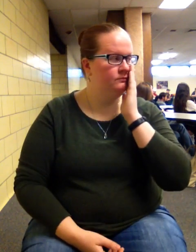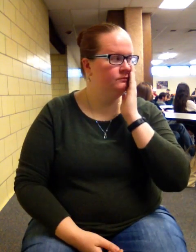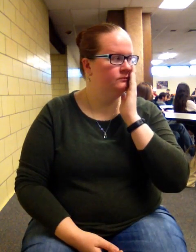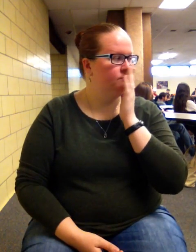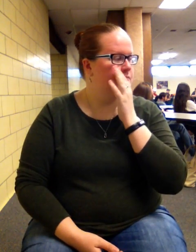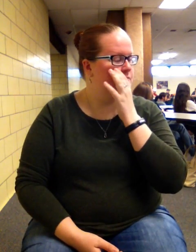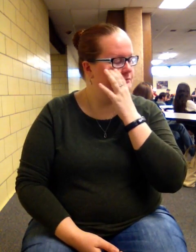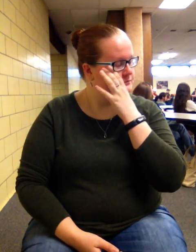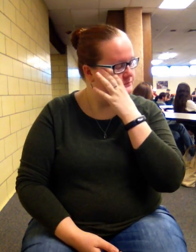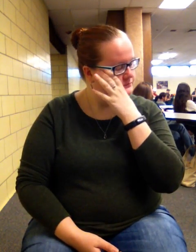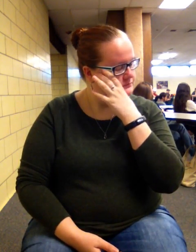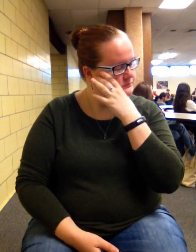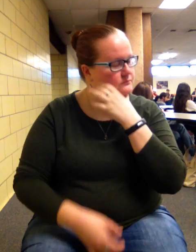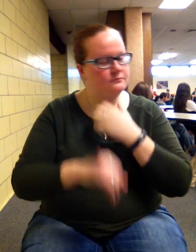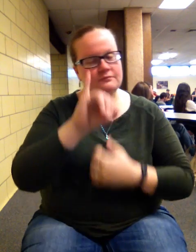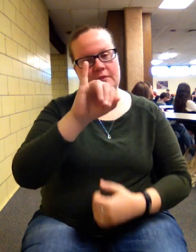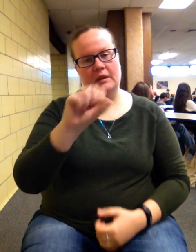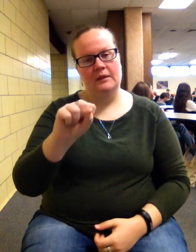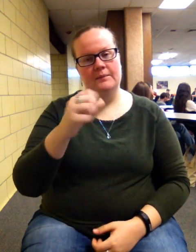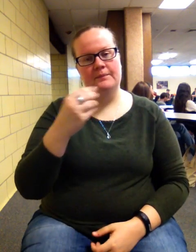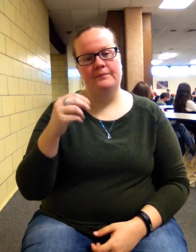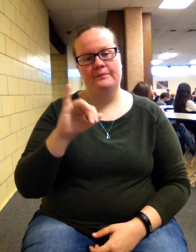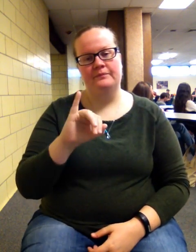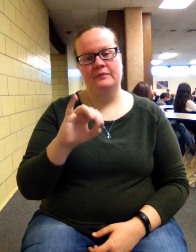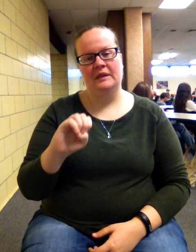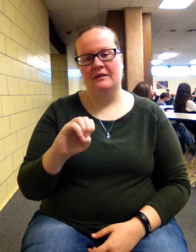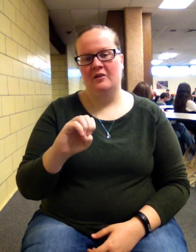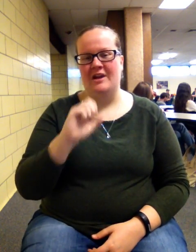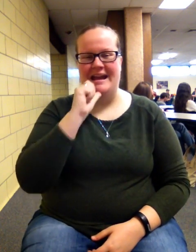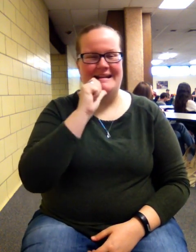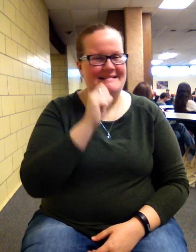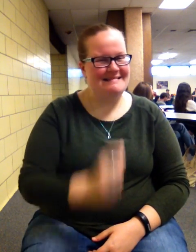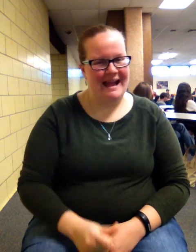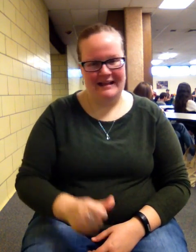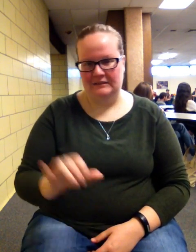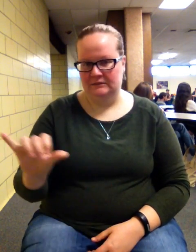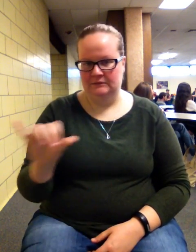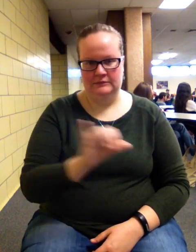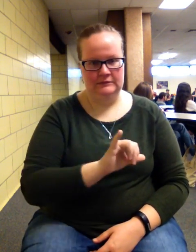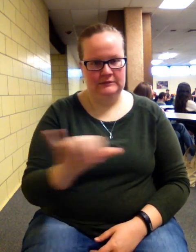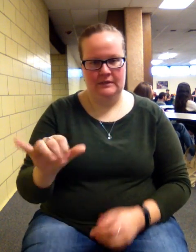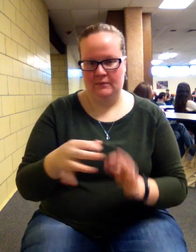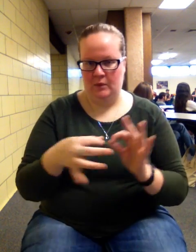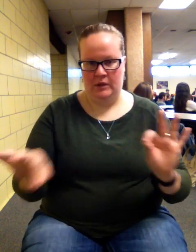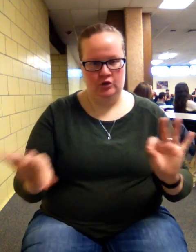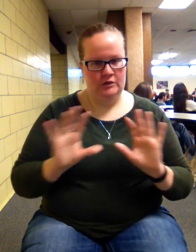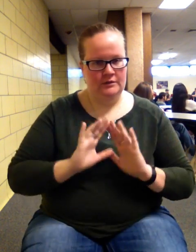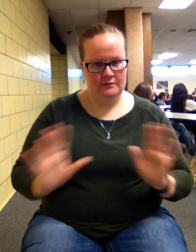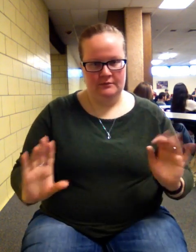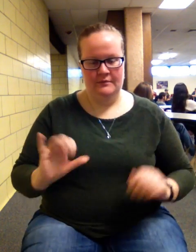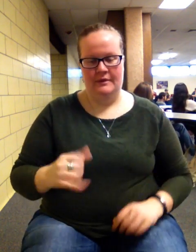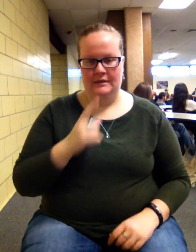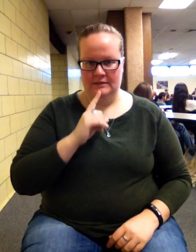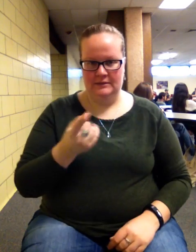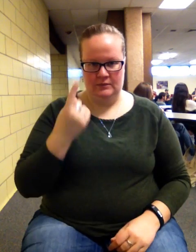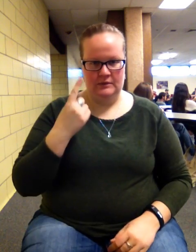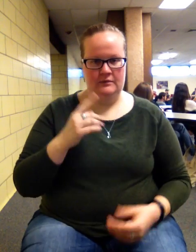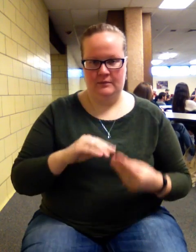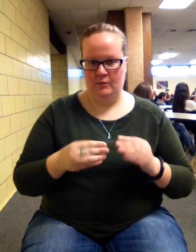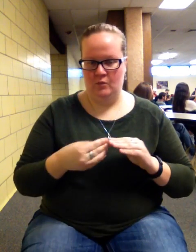I sub S and I sub B are never in the same equation. That's like one of the #1 mistakes on the exam. People try to put I sub S and